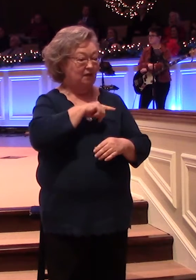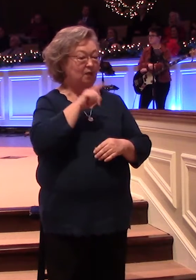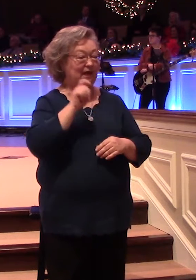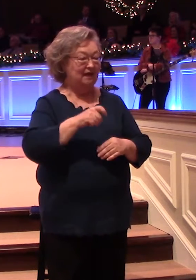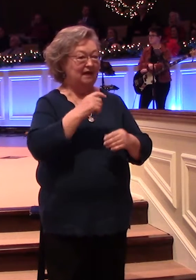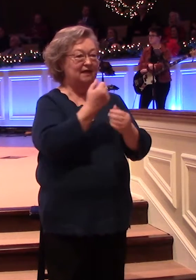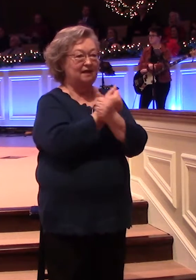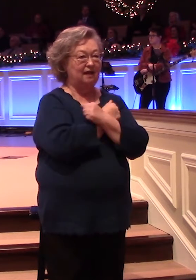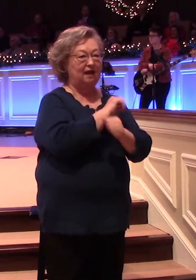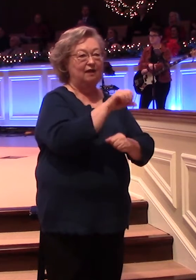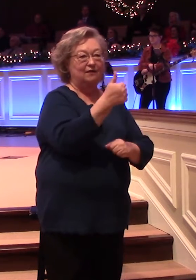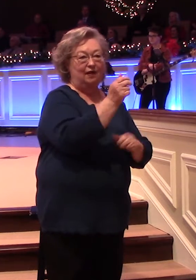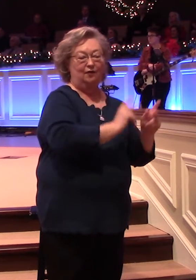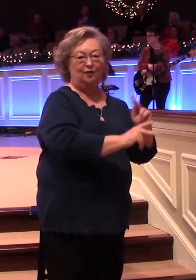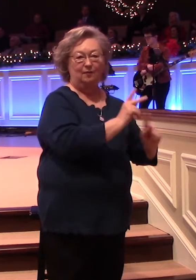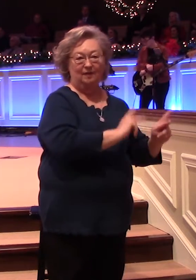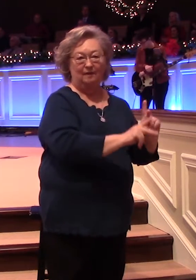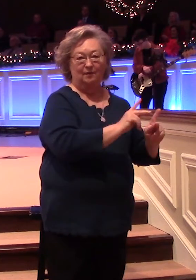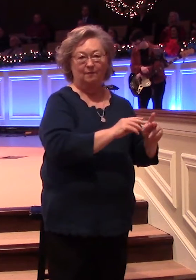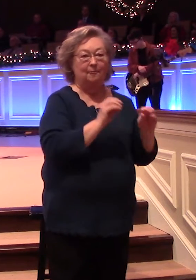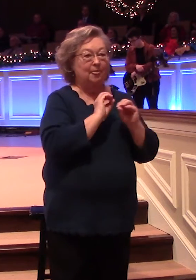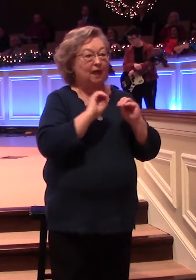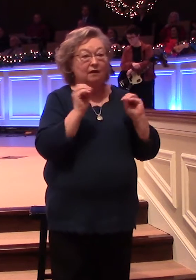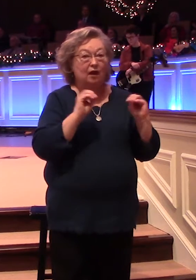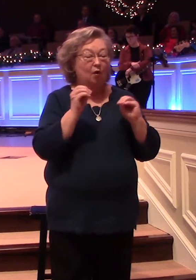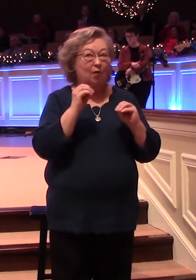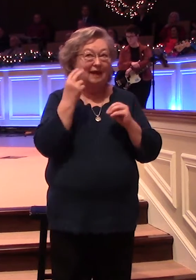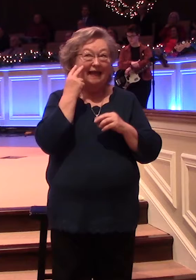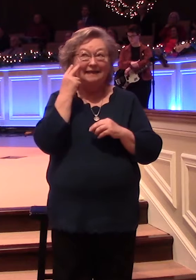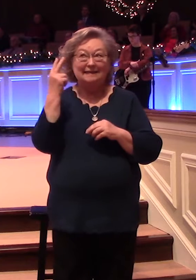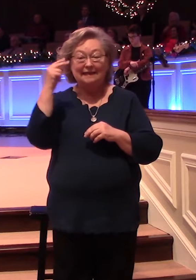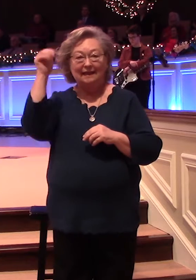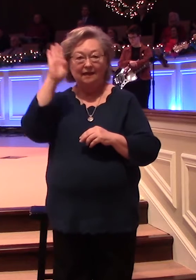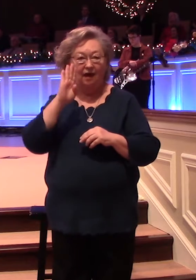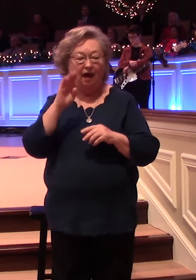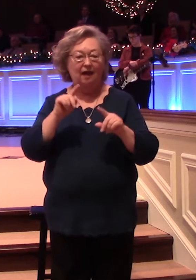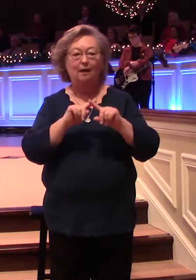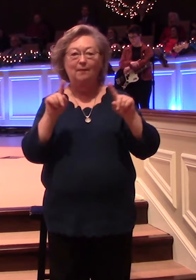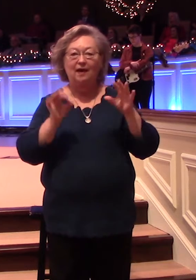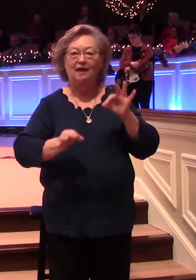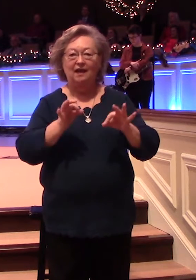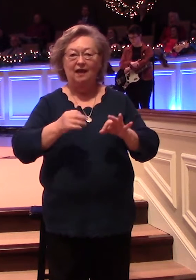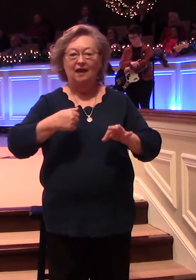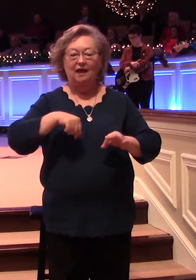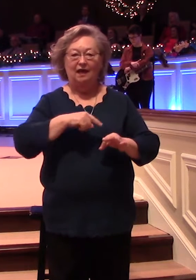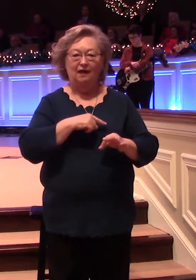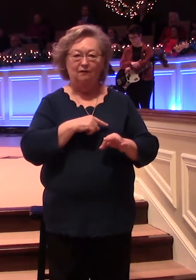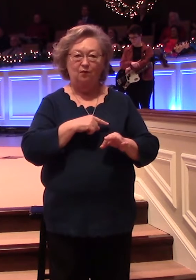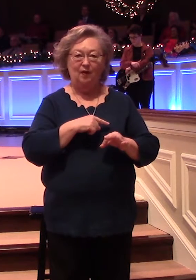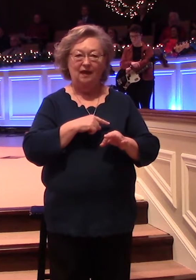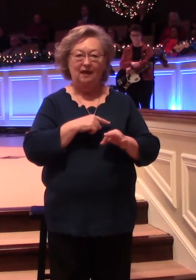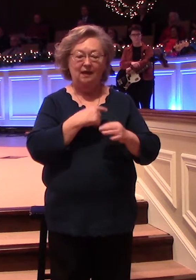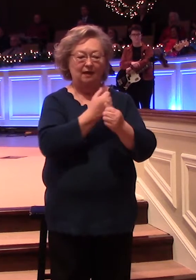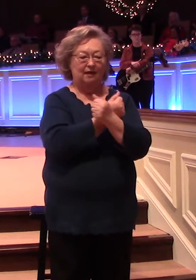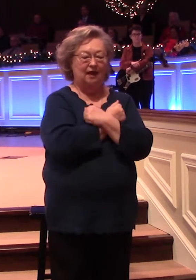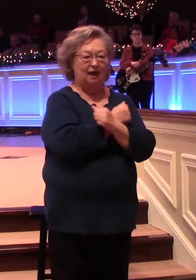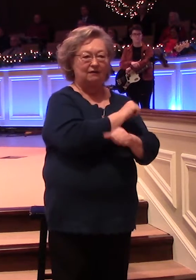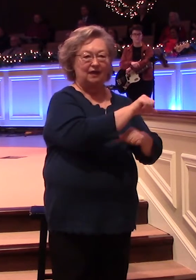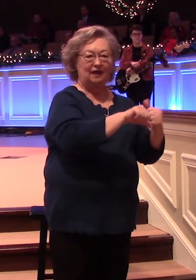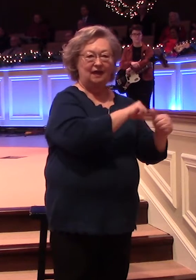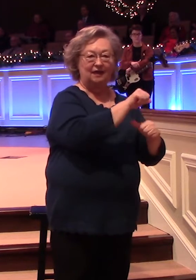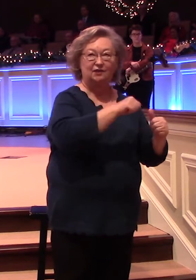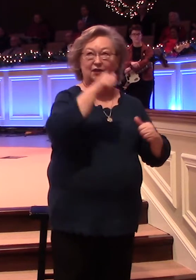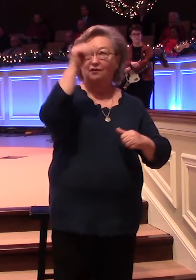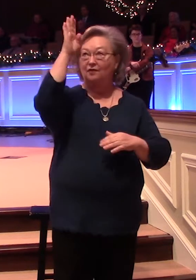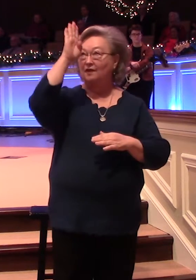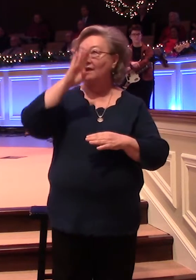has seen God at any time, but if we love one another, God abides in us and his love is perfected in